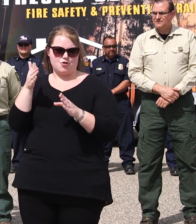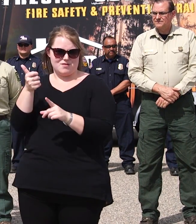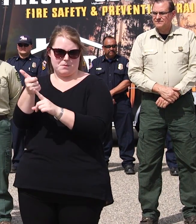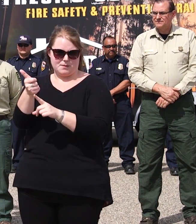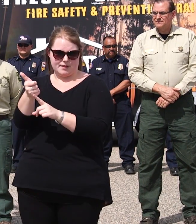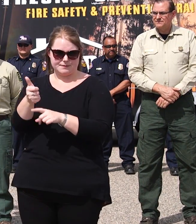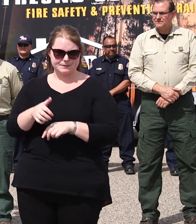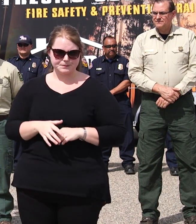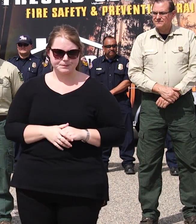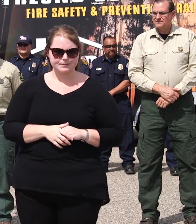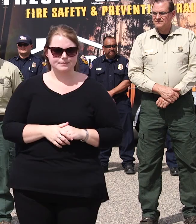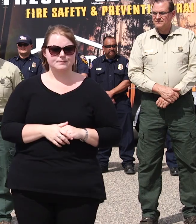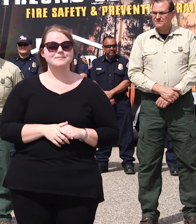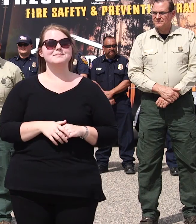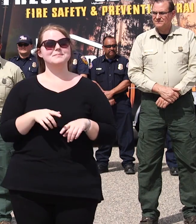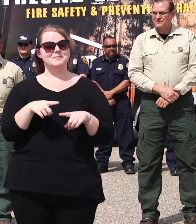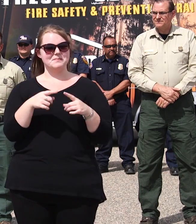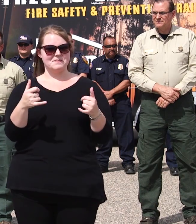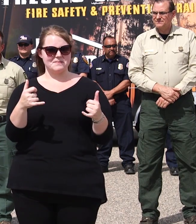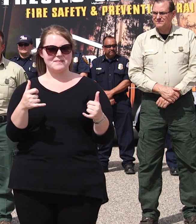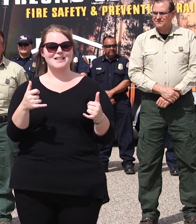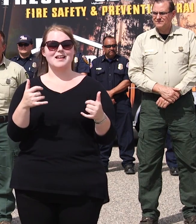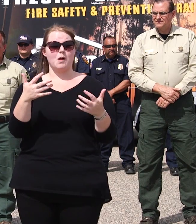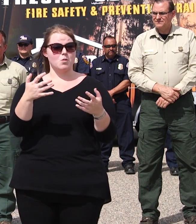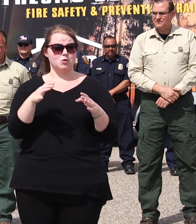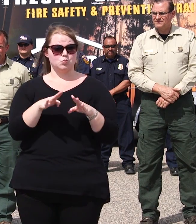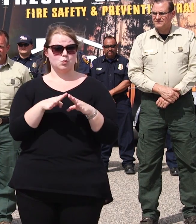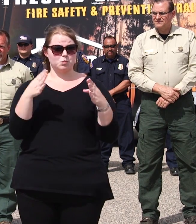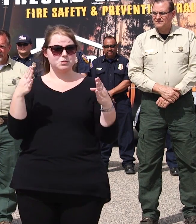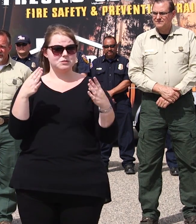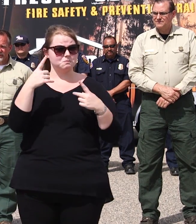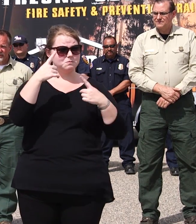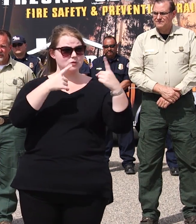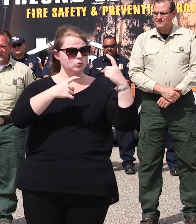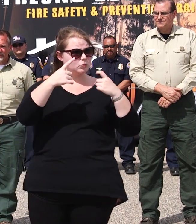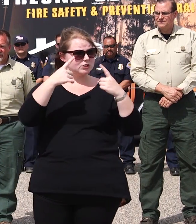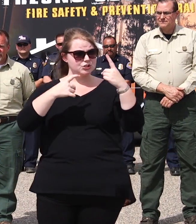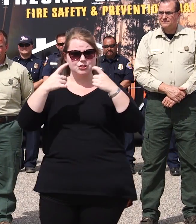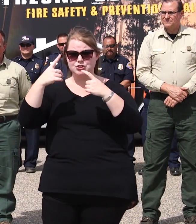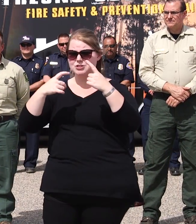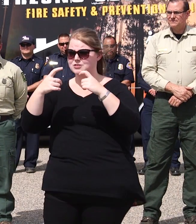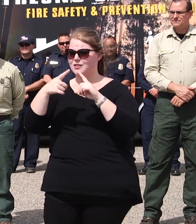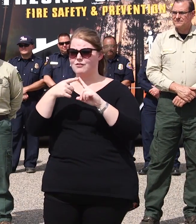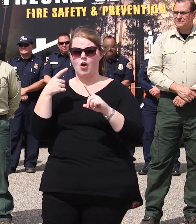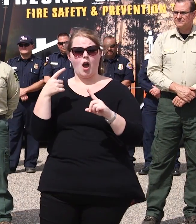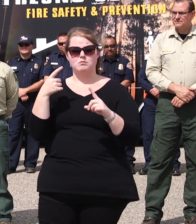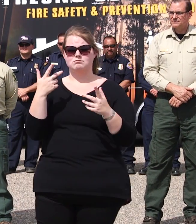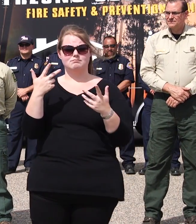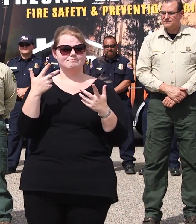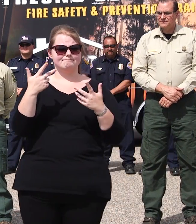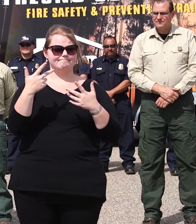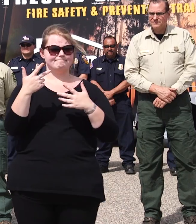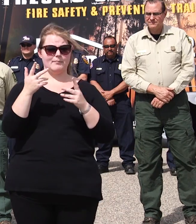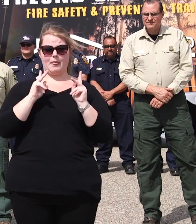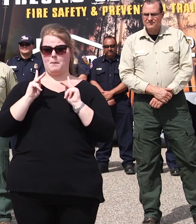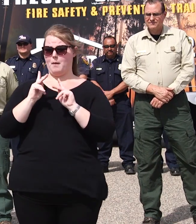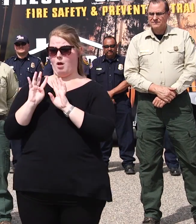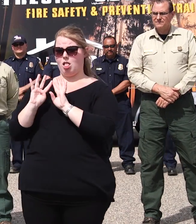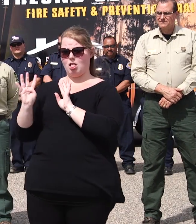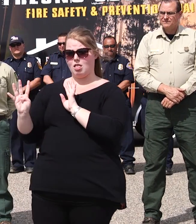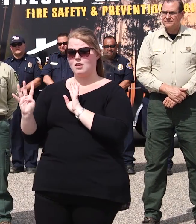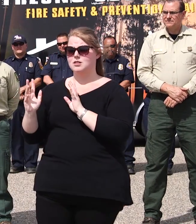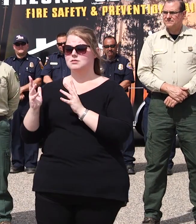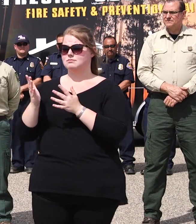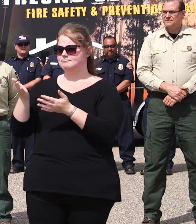himself. But with that, I want to open to questions from any of the principals behind me